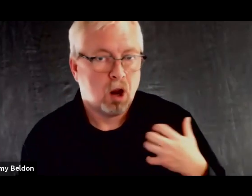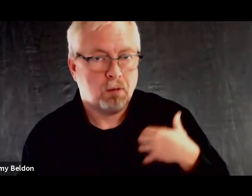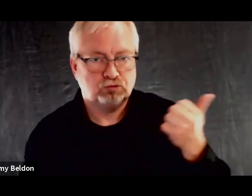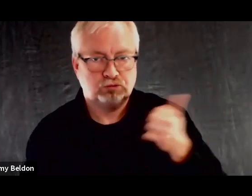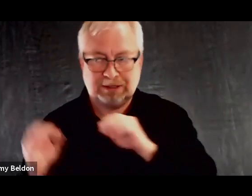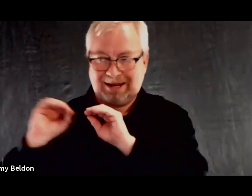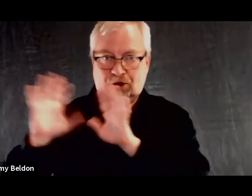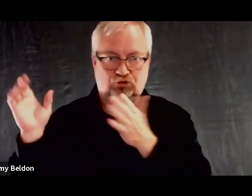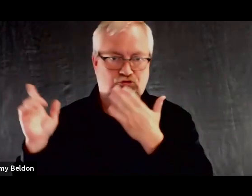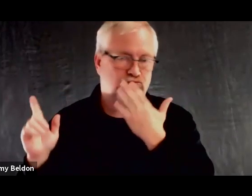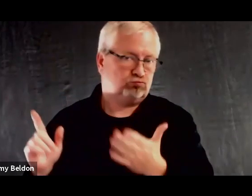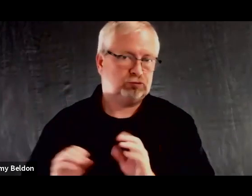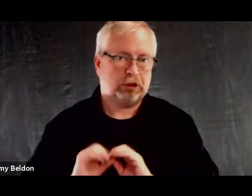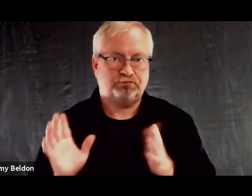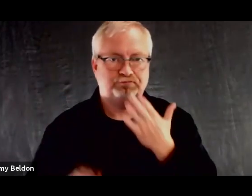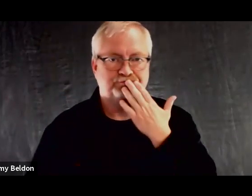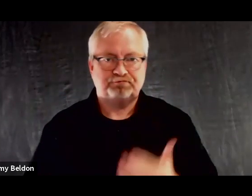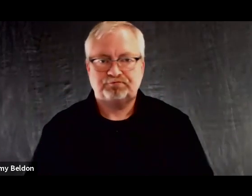Okay, thank you.